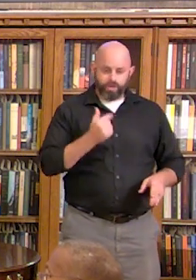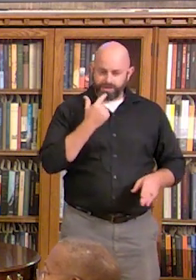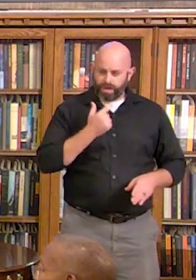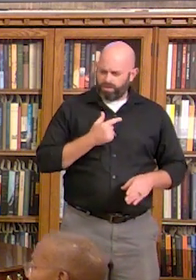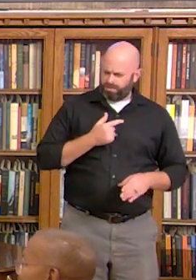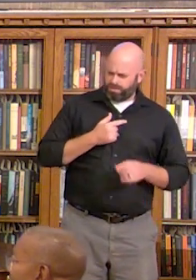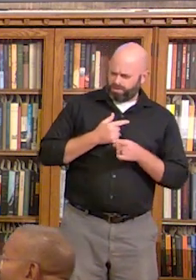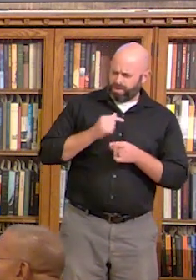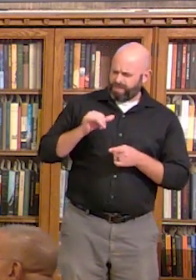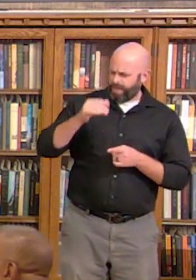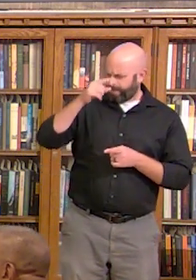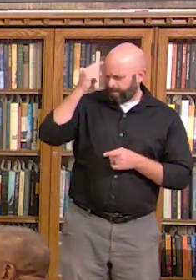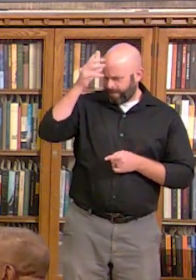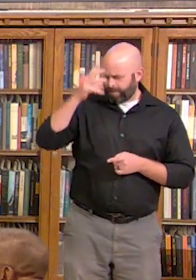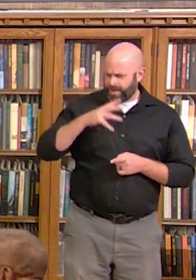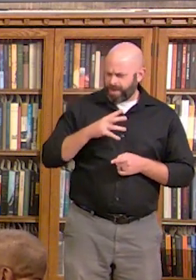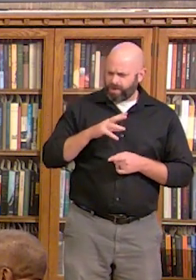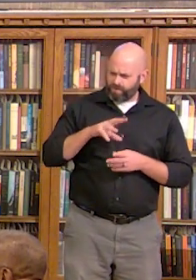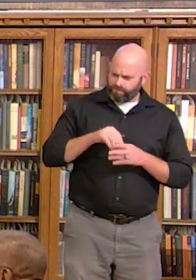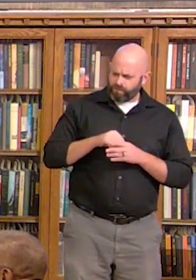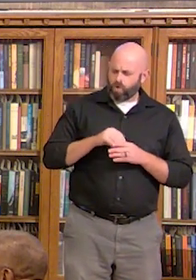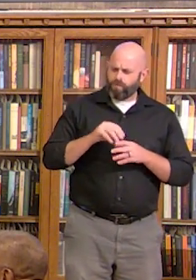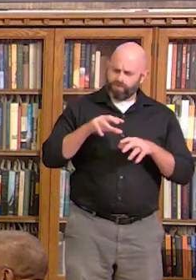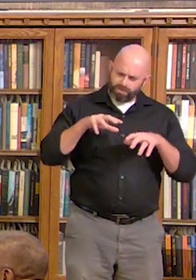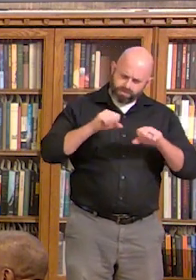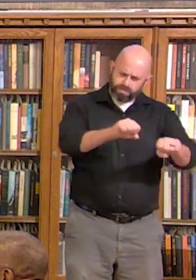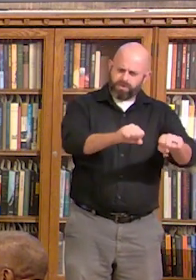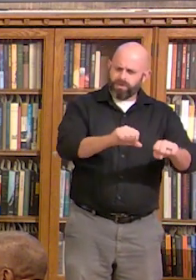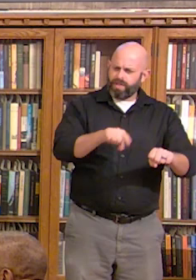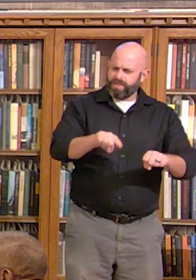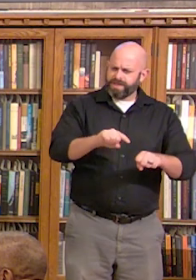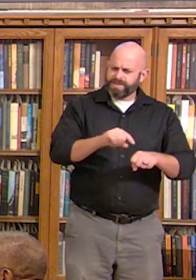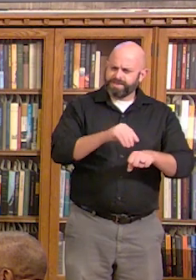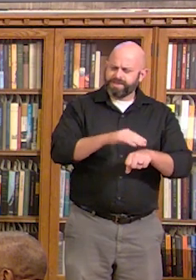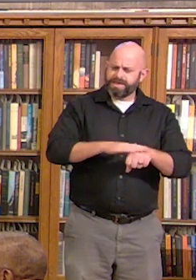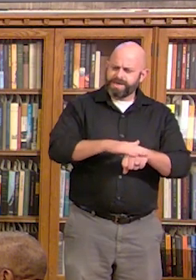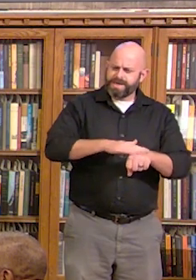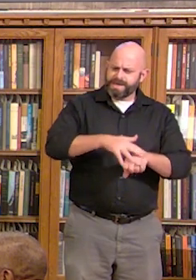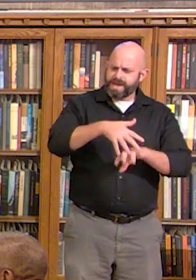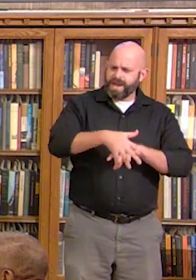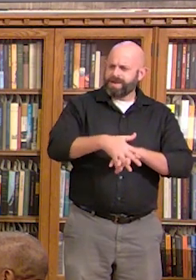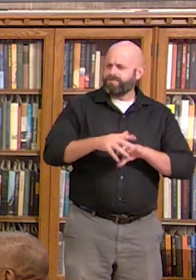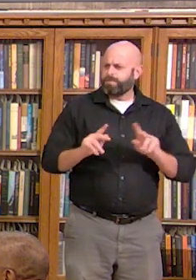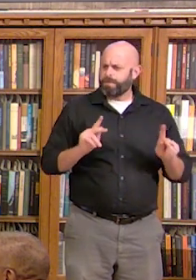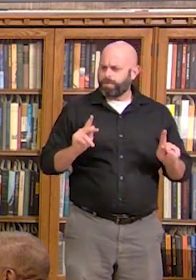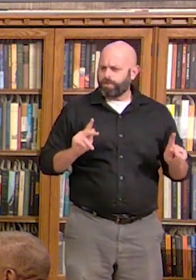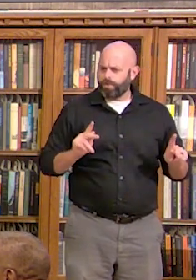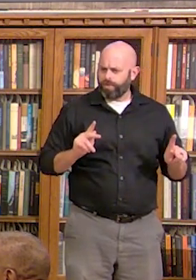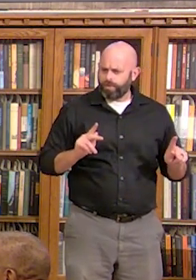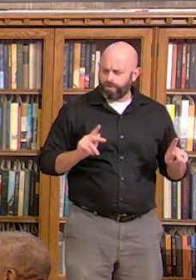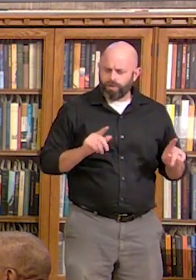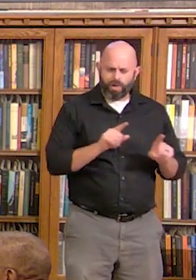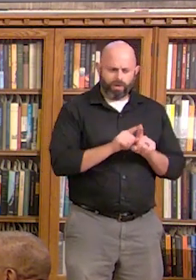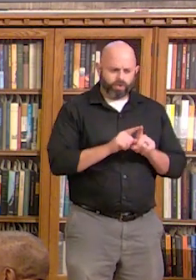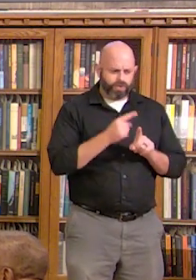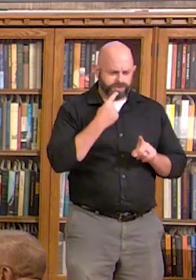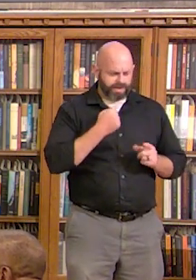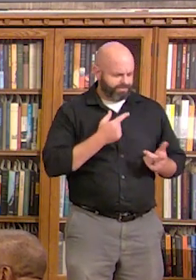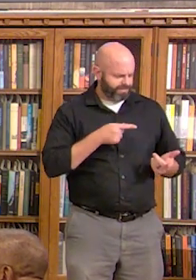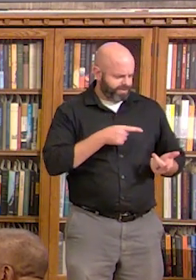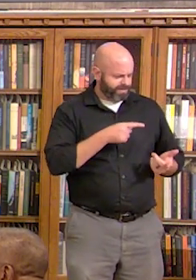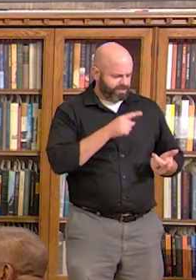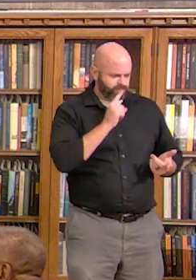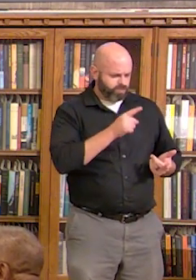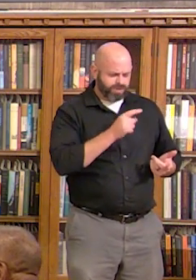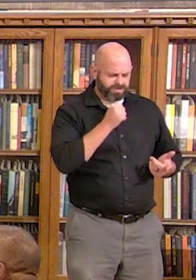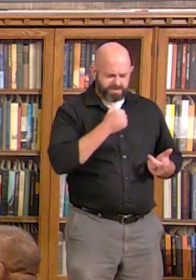golly that black man was involved in the conquest of these native peoples then another thing you could say well he didn't really I mean he didn't really